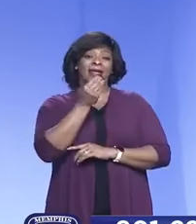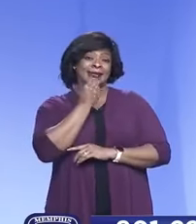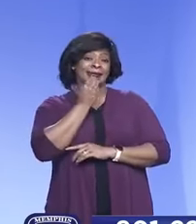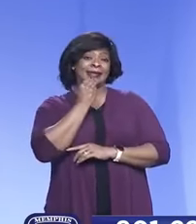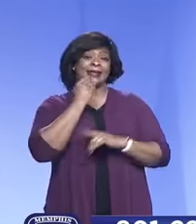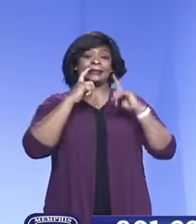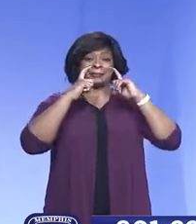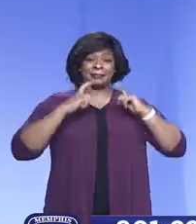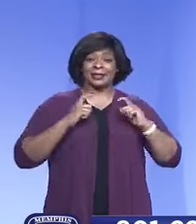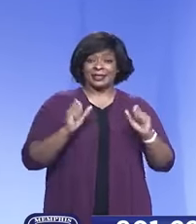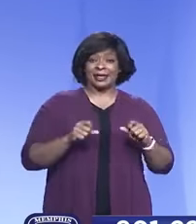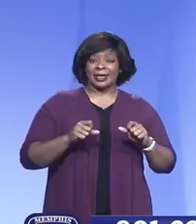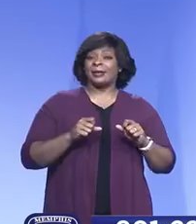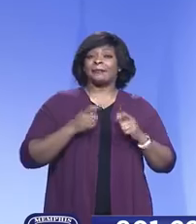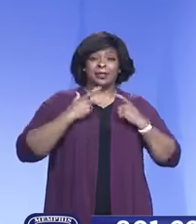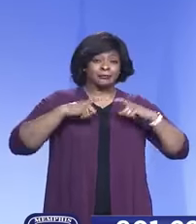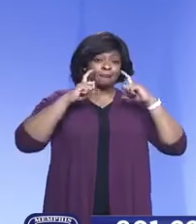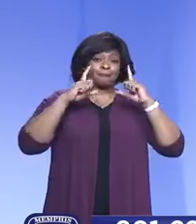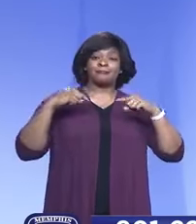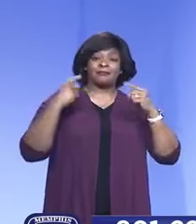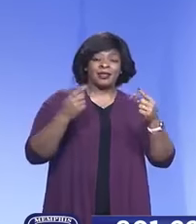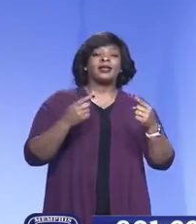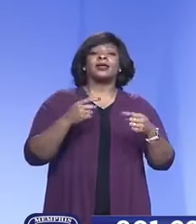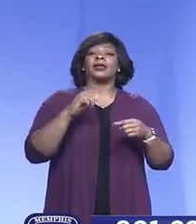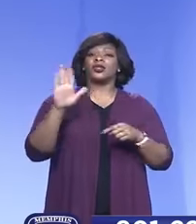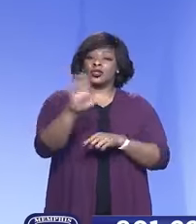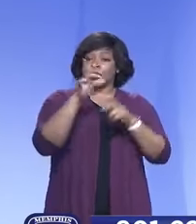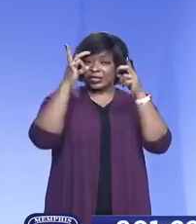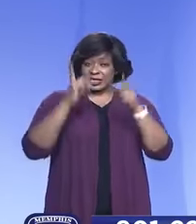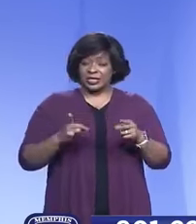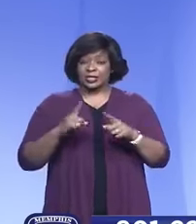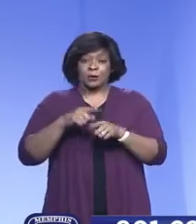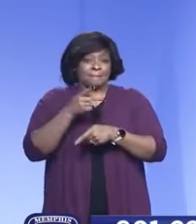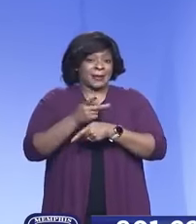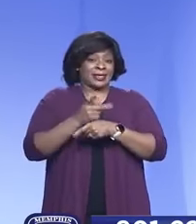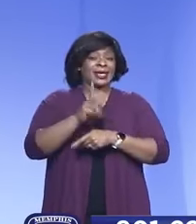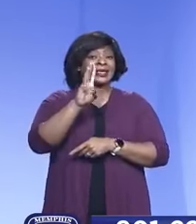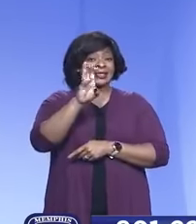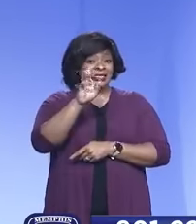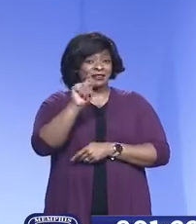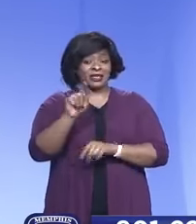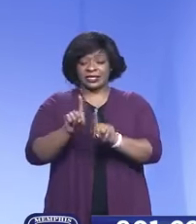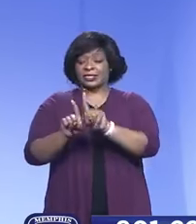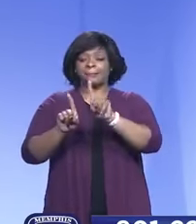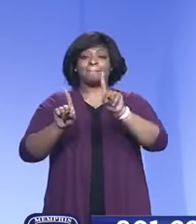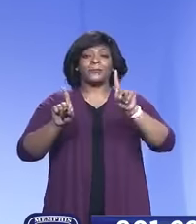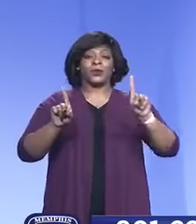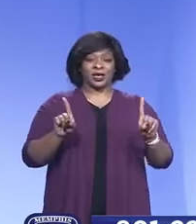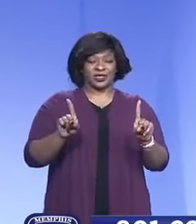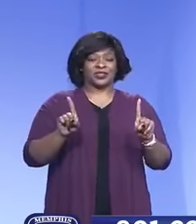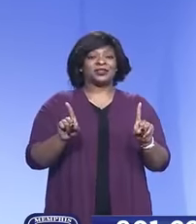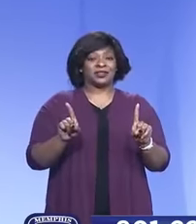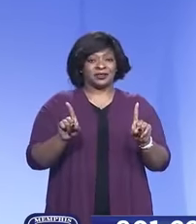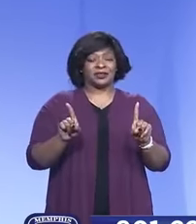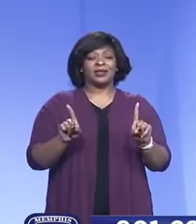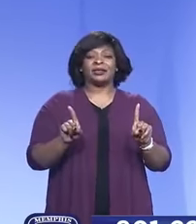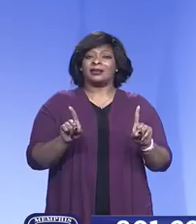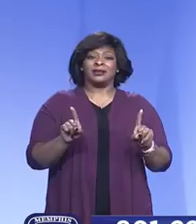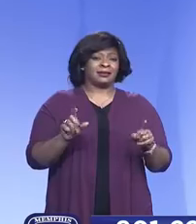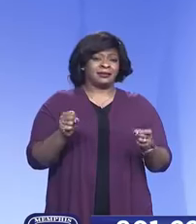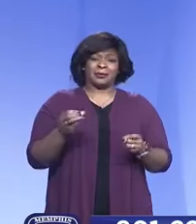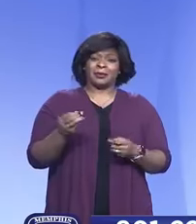you to make the decision to maintain 6 feet separation. And